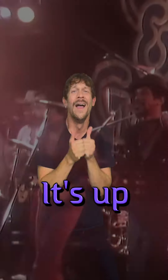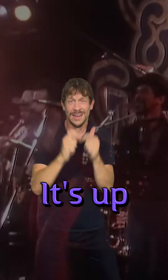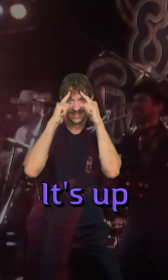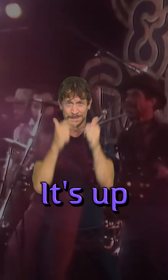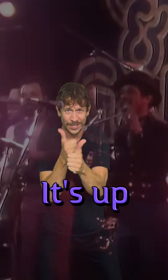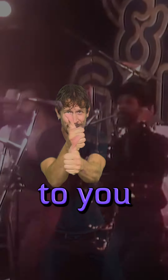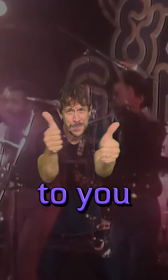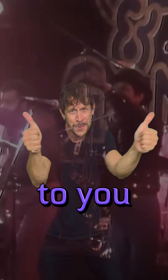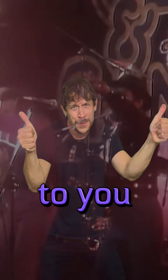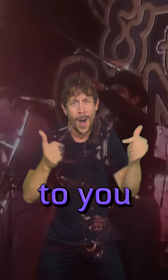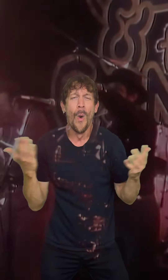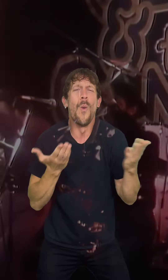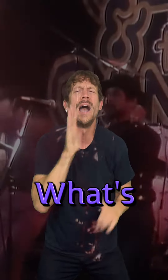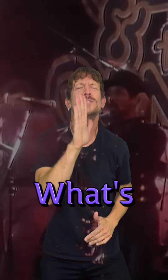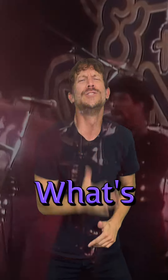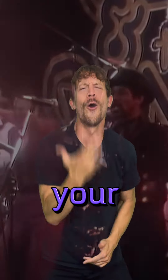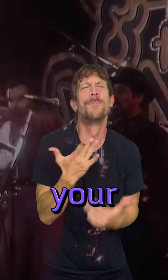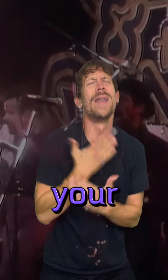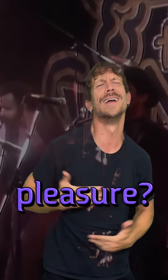It's up to you, what's your pleasure?